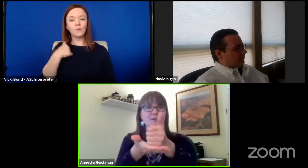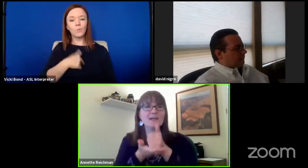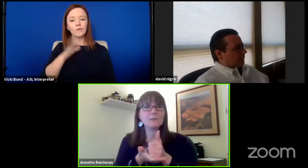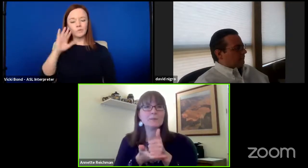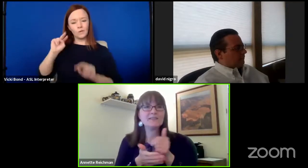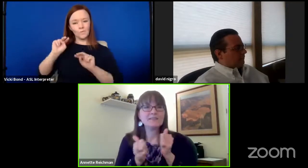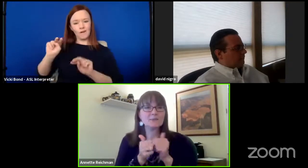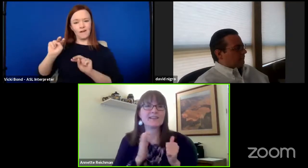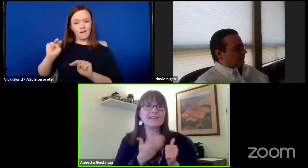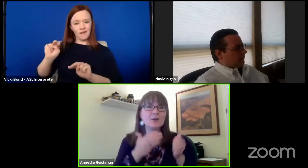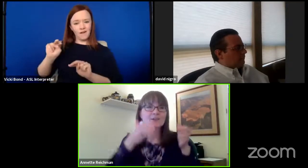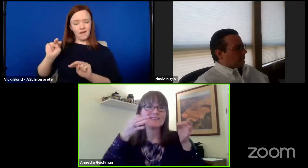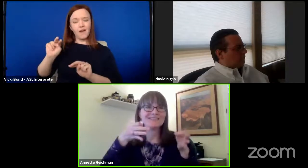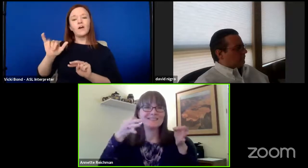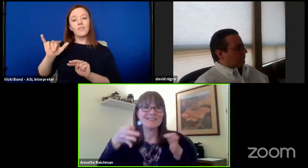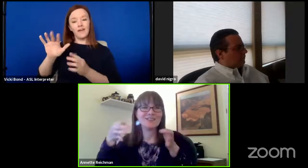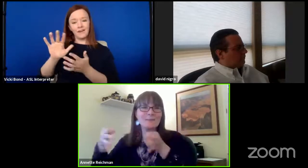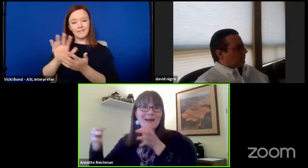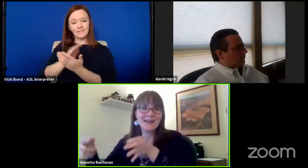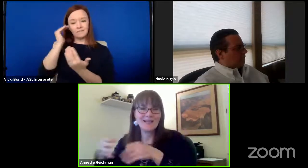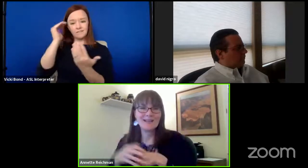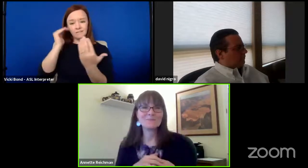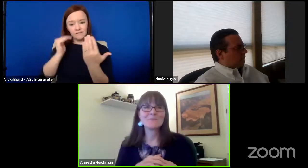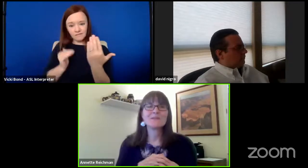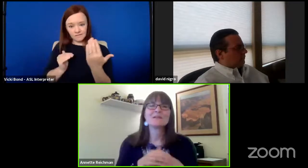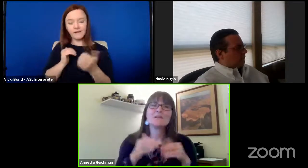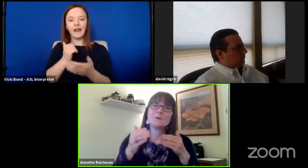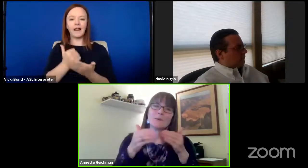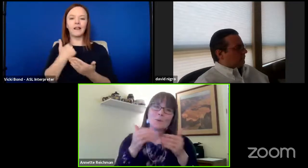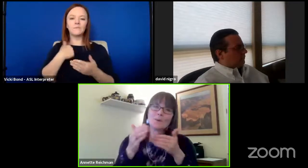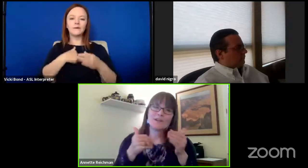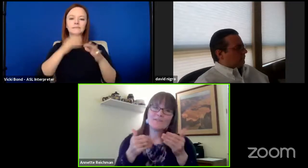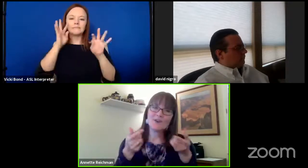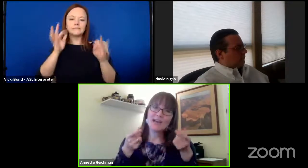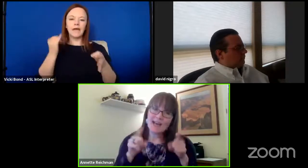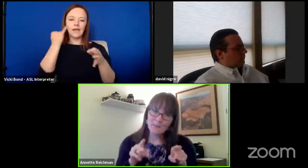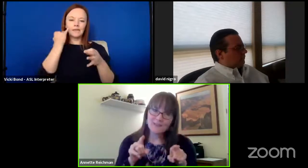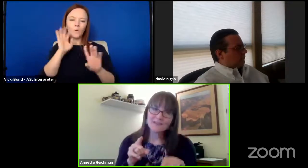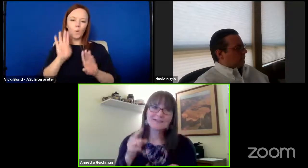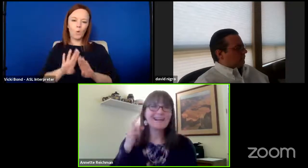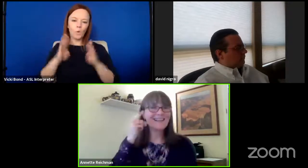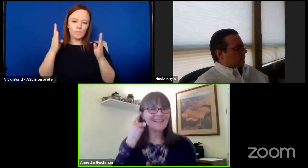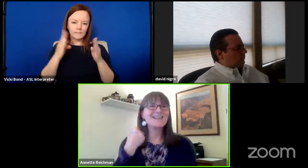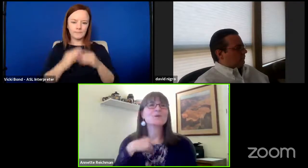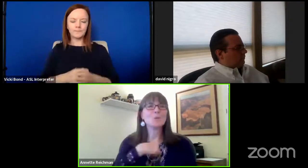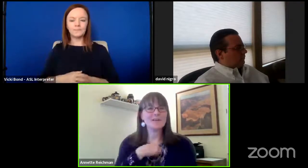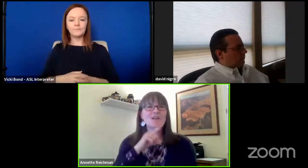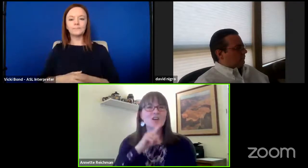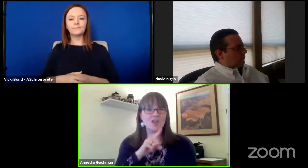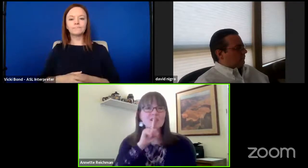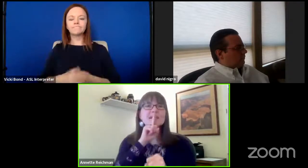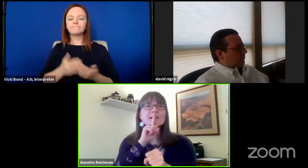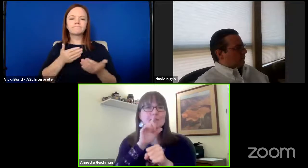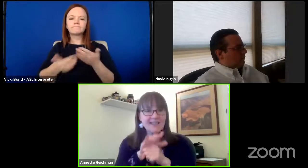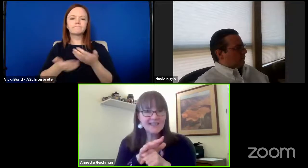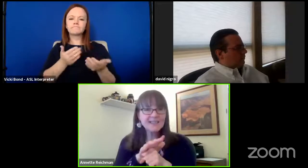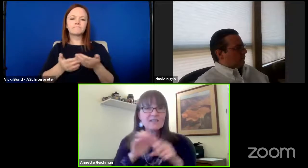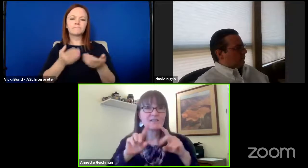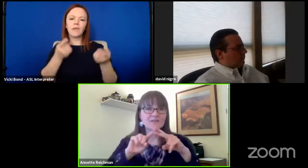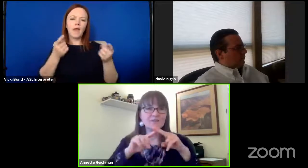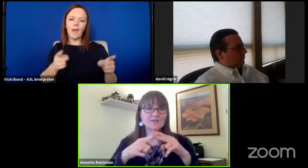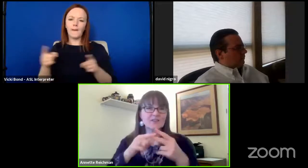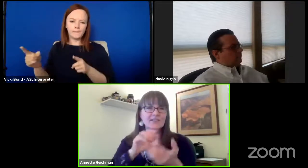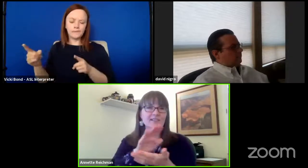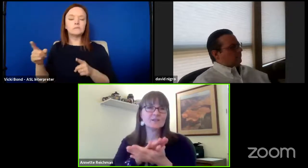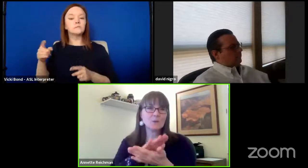that to help us with our decision making. But whatever happens, I think we are